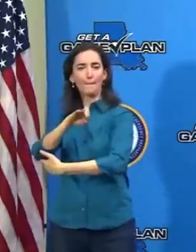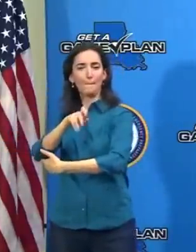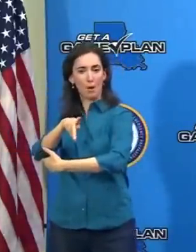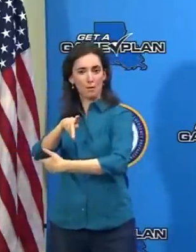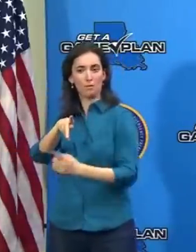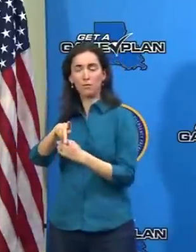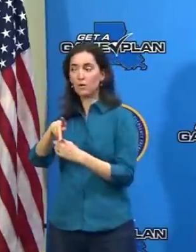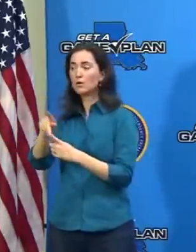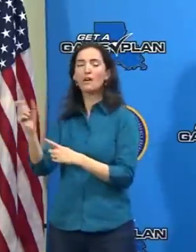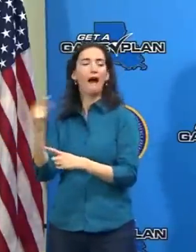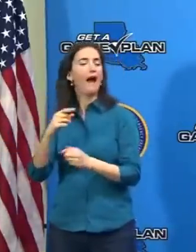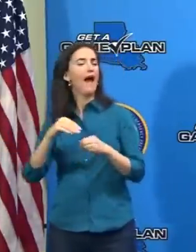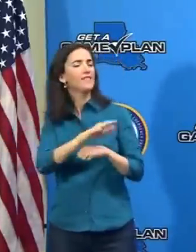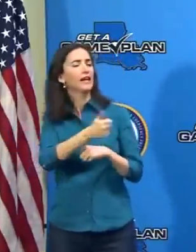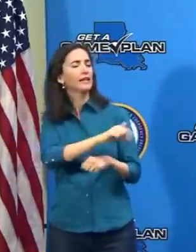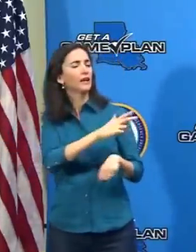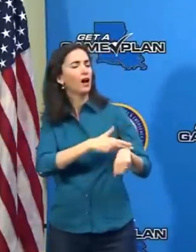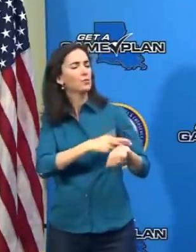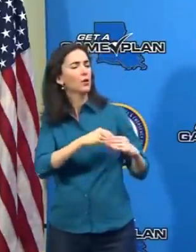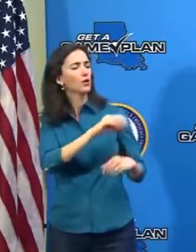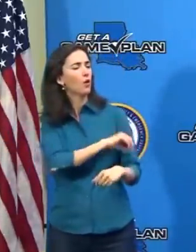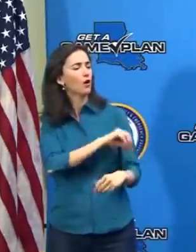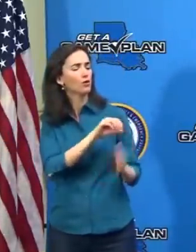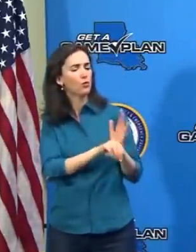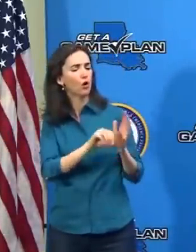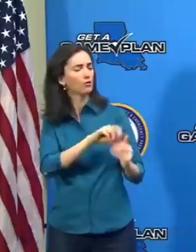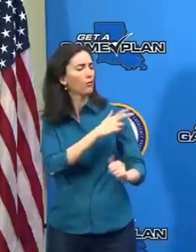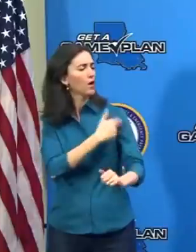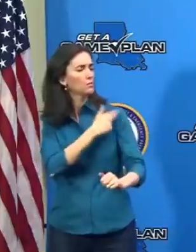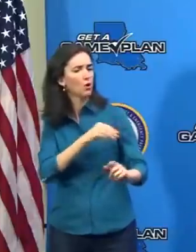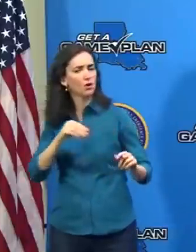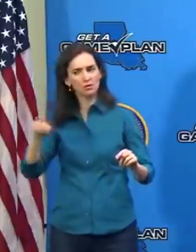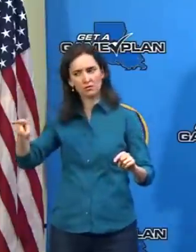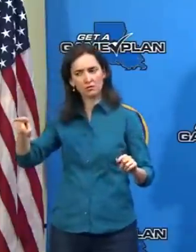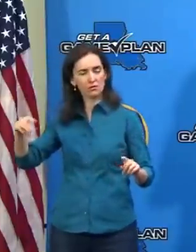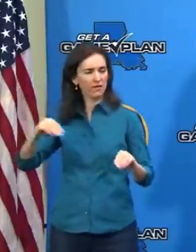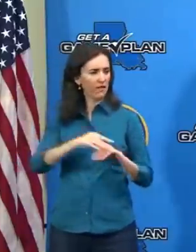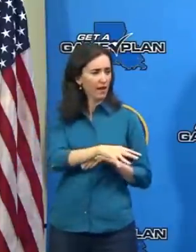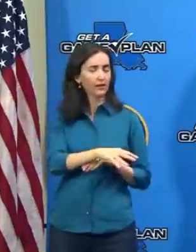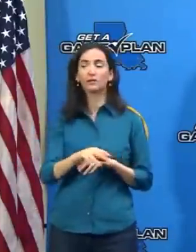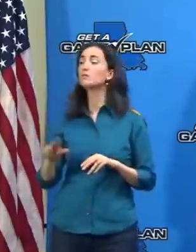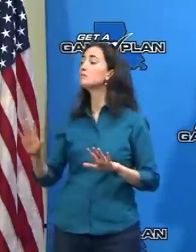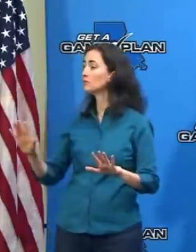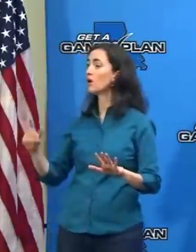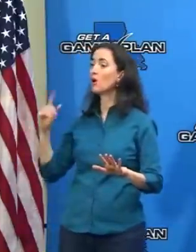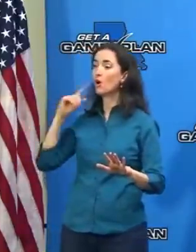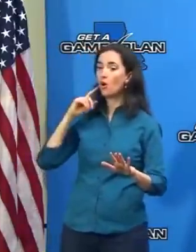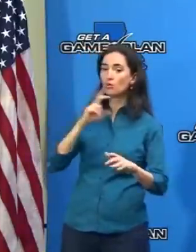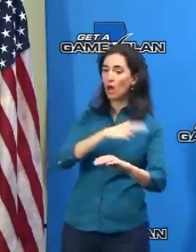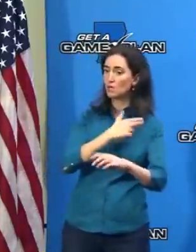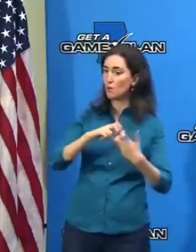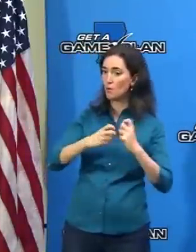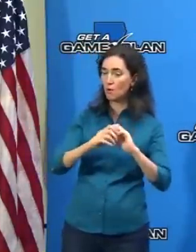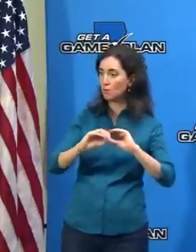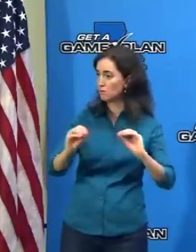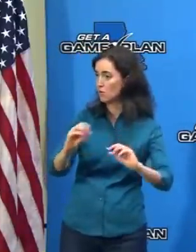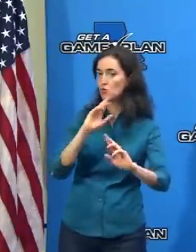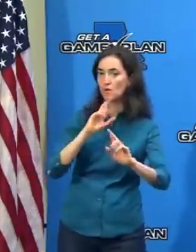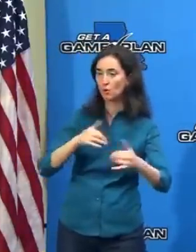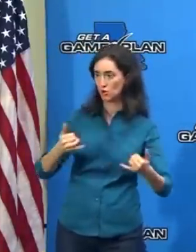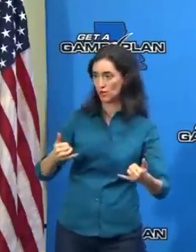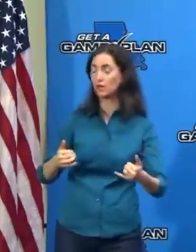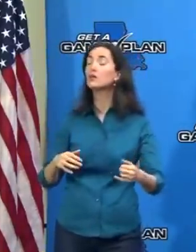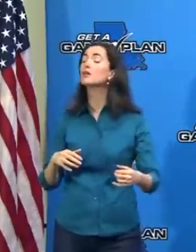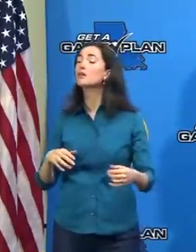hospitals are having any challenges at the moment. And I can tell you, I had a conversation with many of the